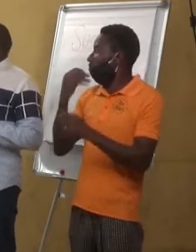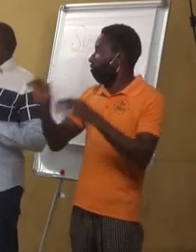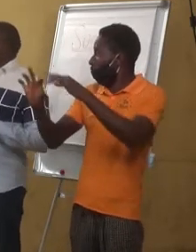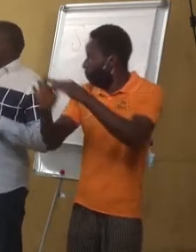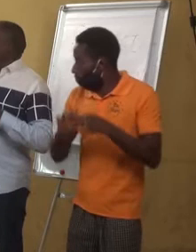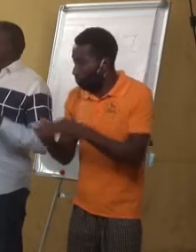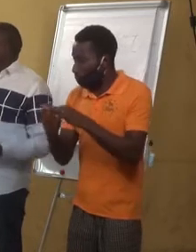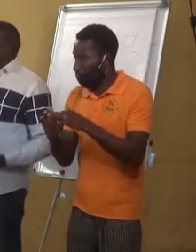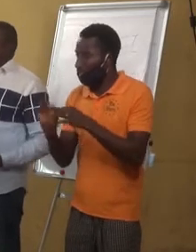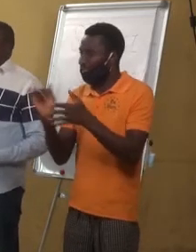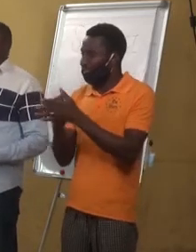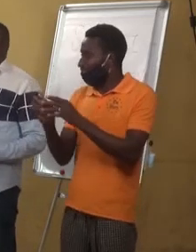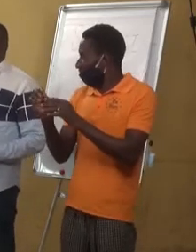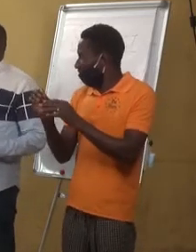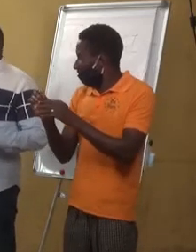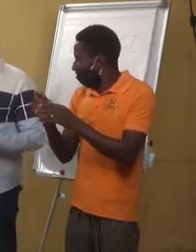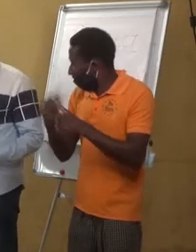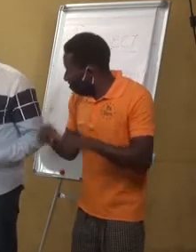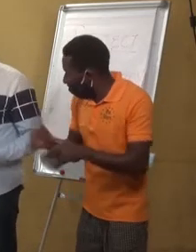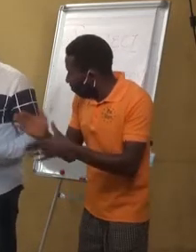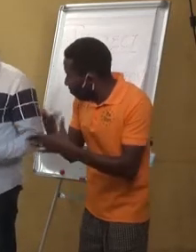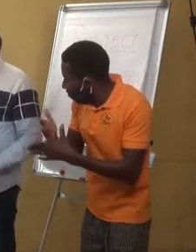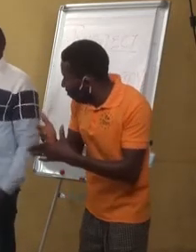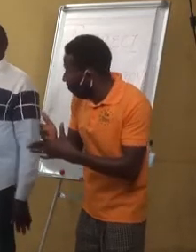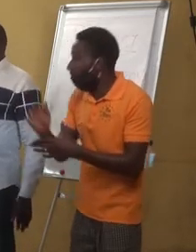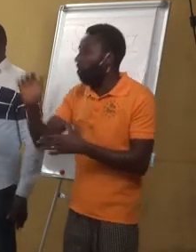same or different element. They are